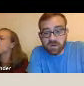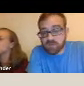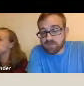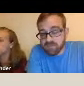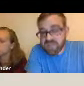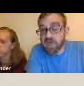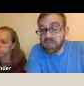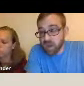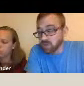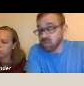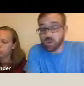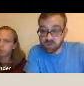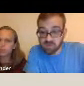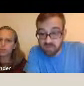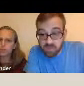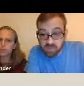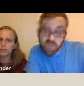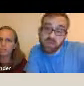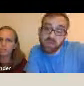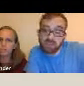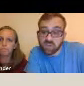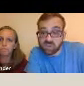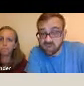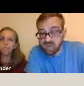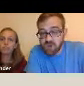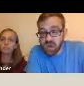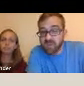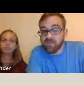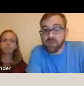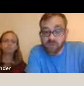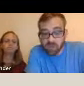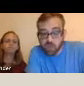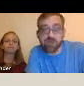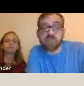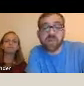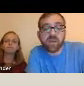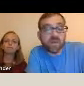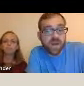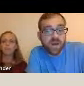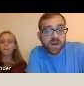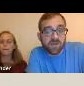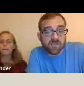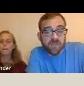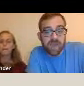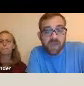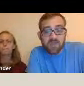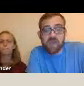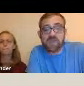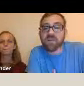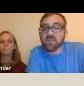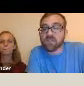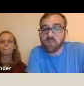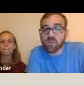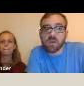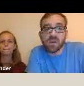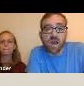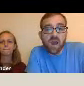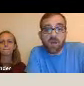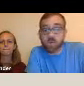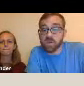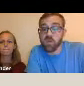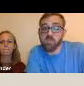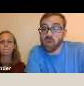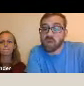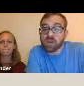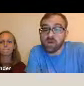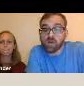summer, it's not that I was opposed to being a missionary, it's just that the thought never even occurred to me. And by the end of the summer,